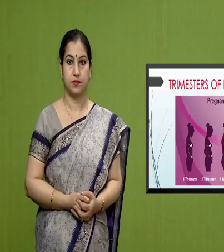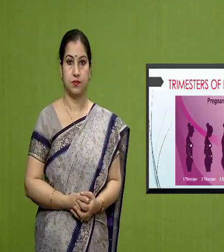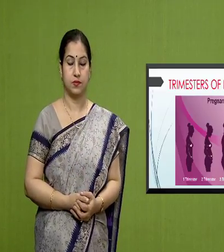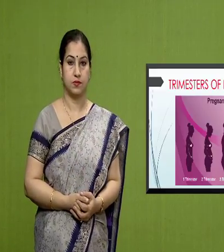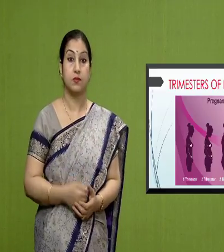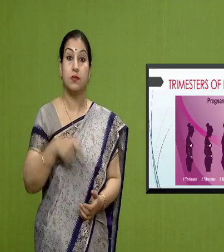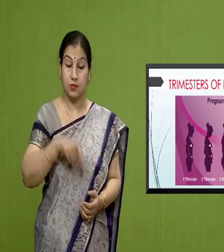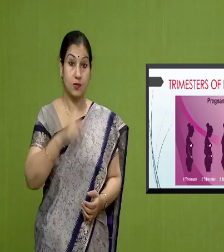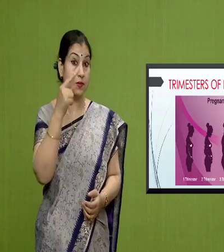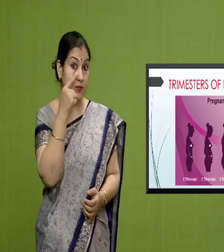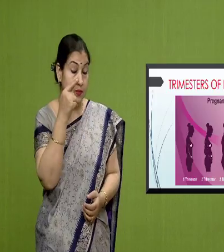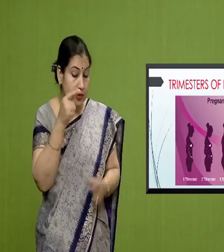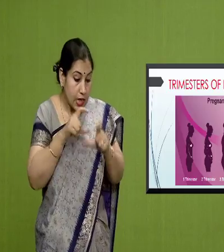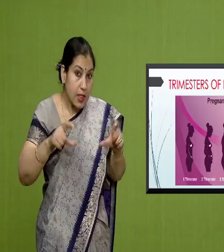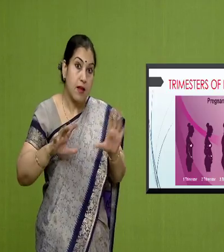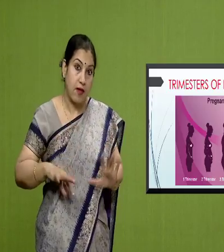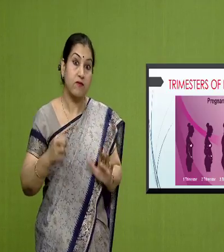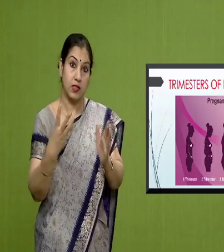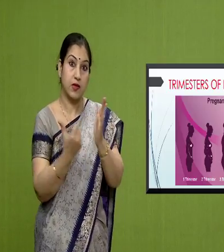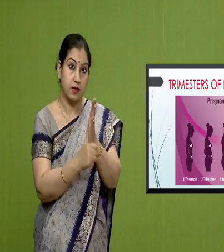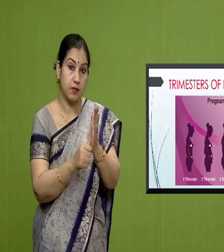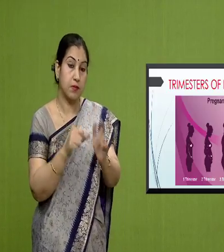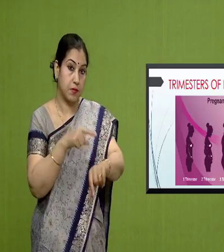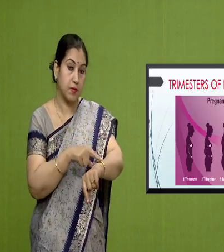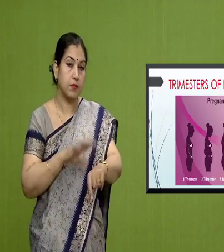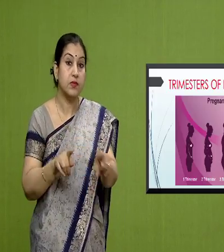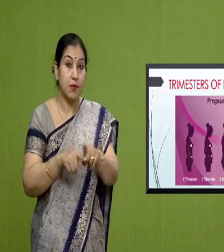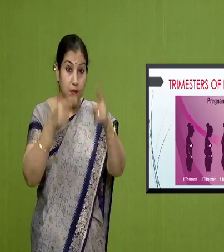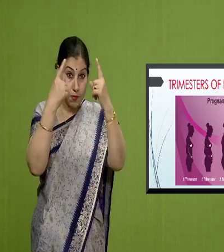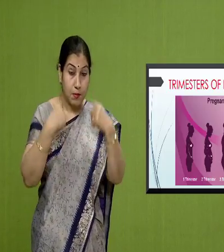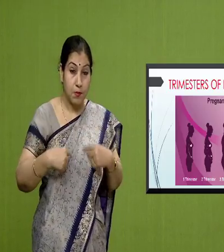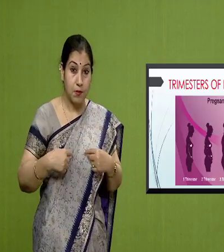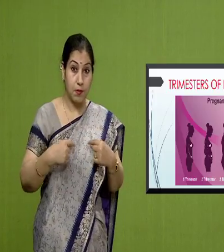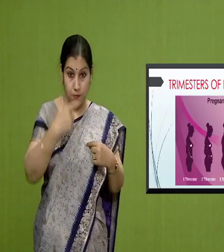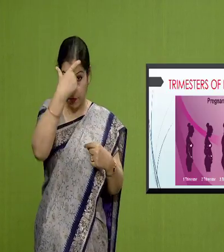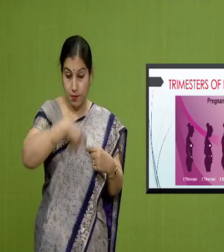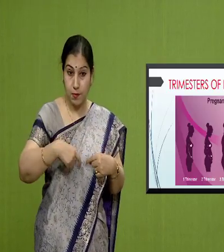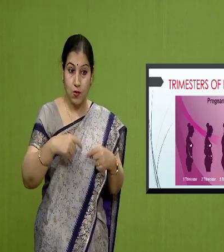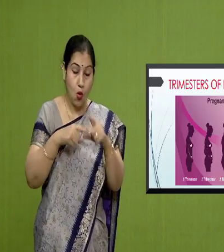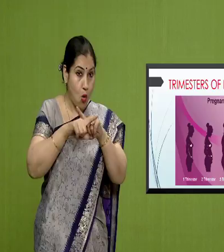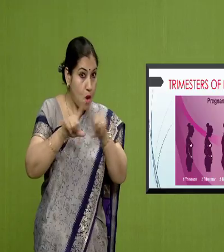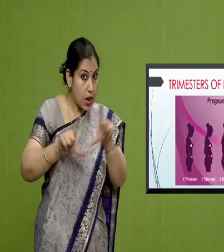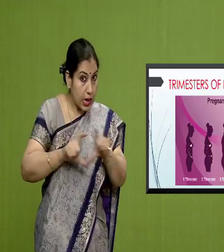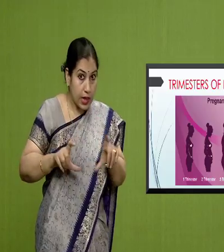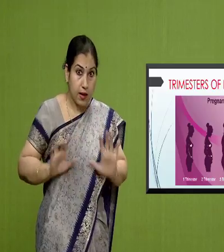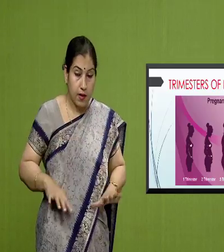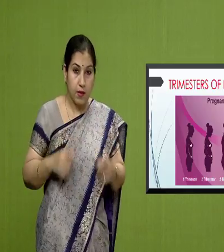When gender is clear and other organs of a human are clear